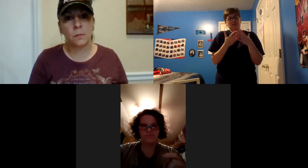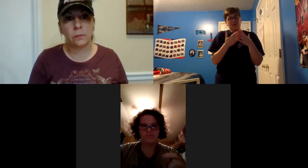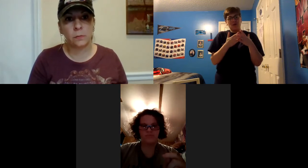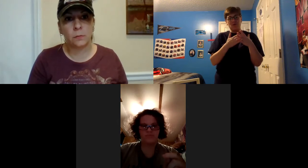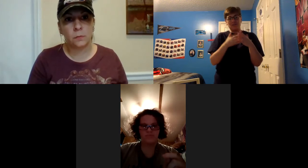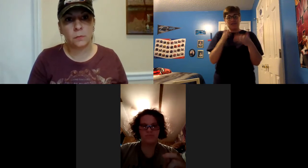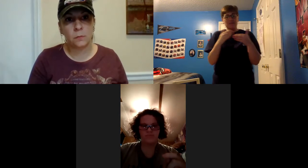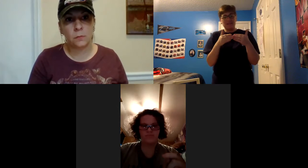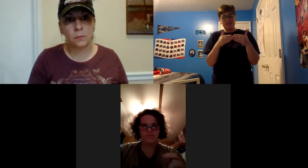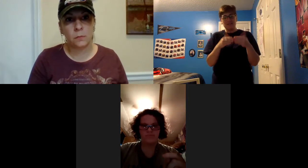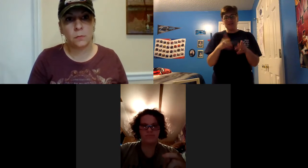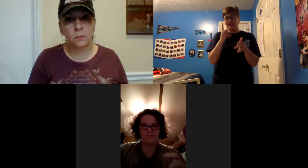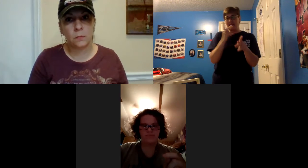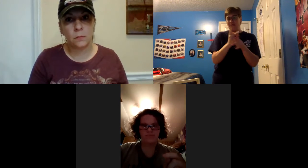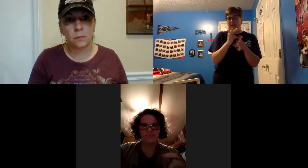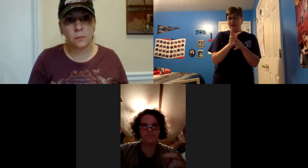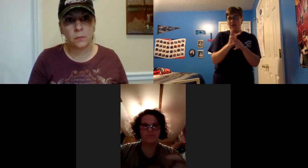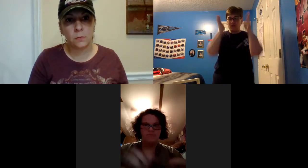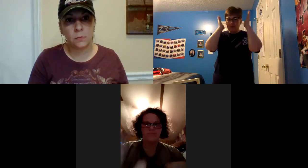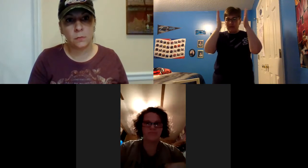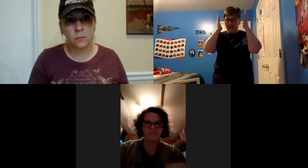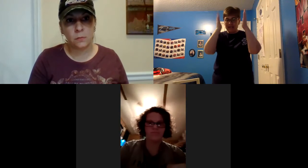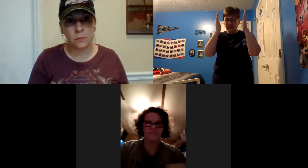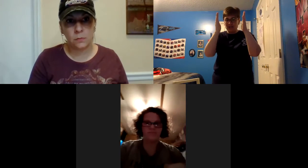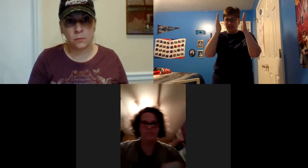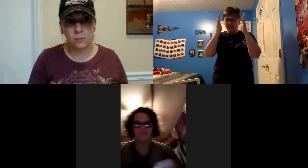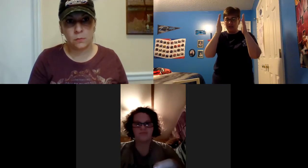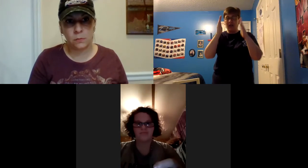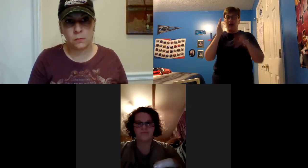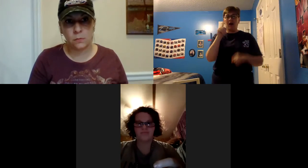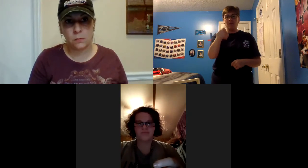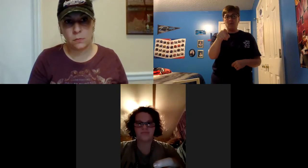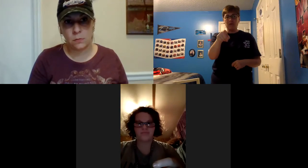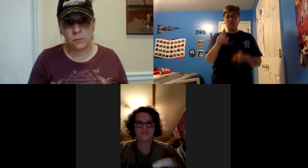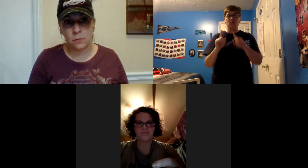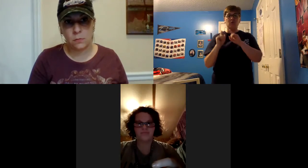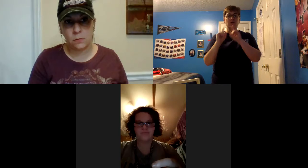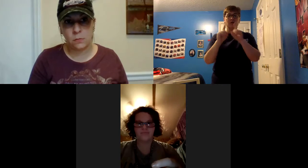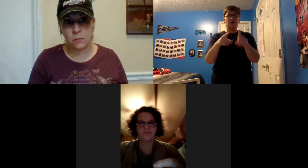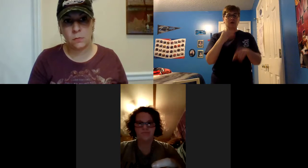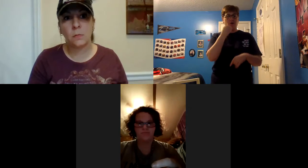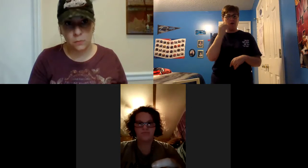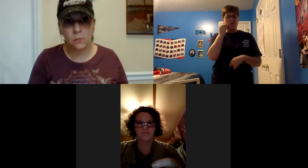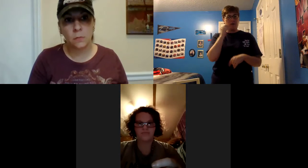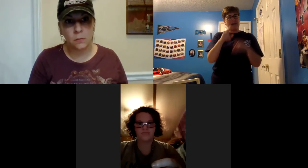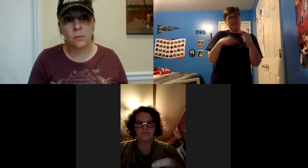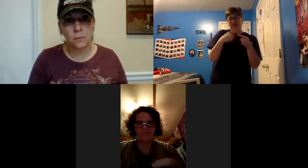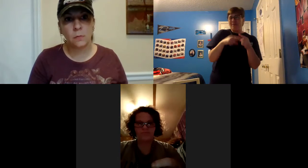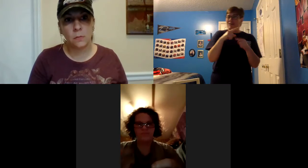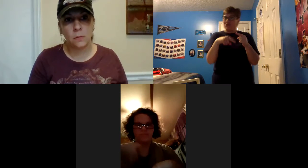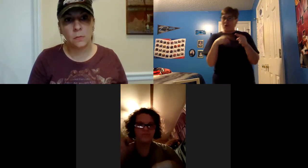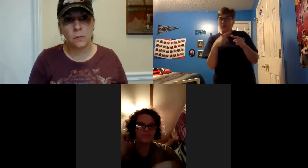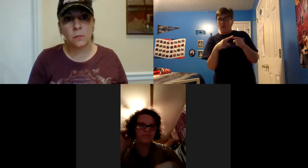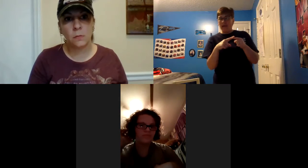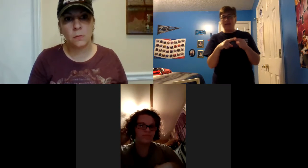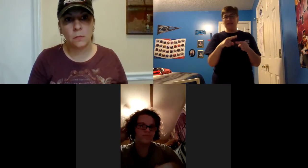would throw something else in there, like be careful and pay attention when you go home. Or I